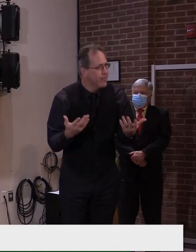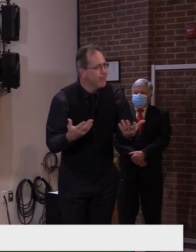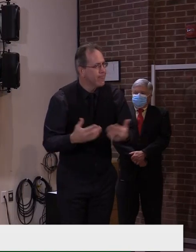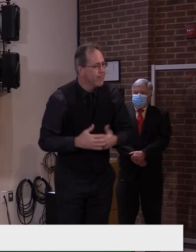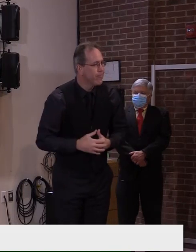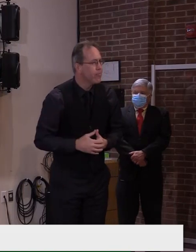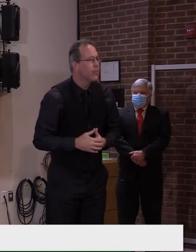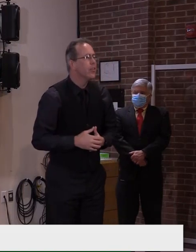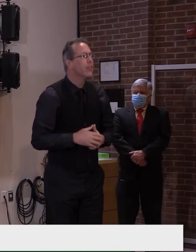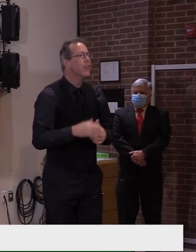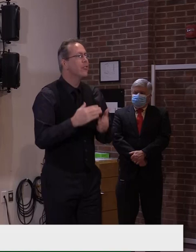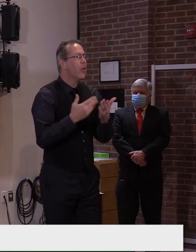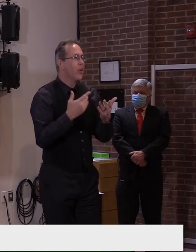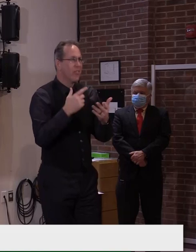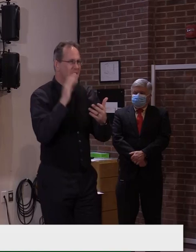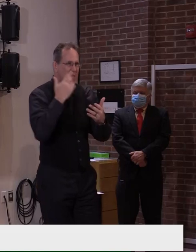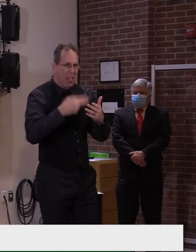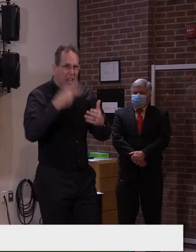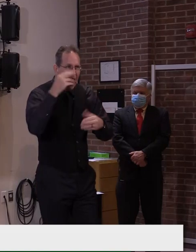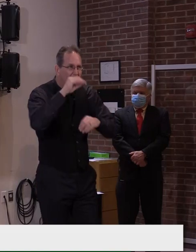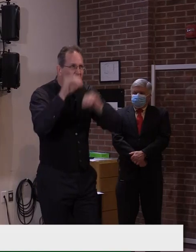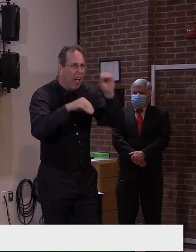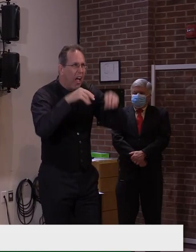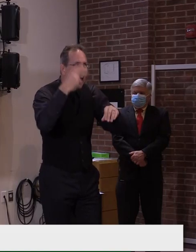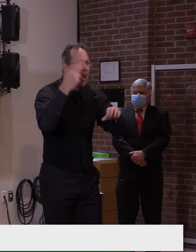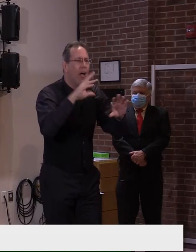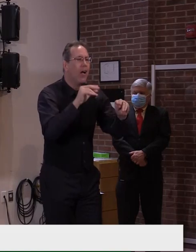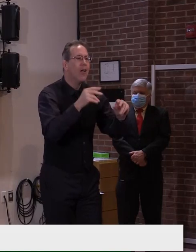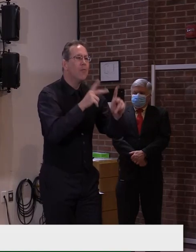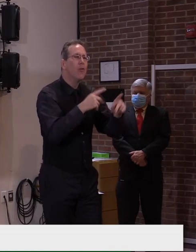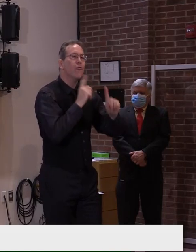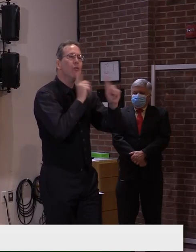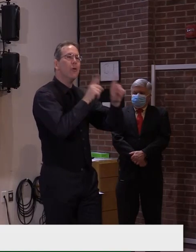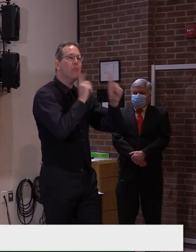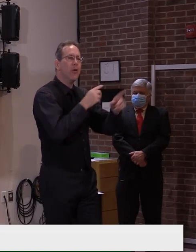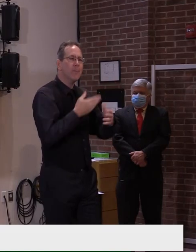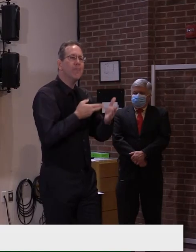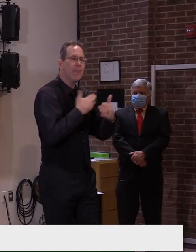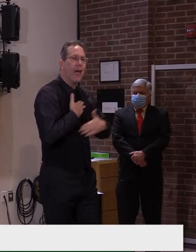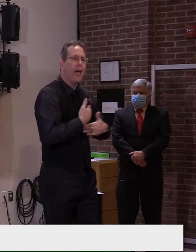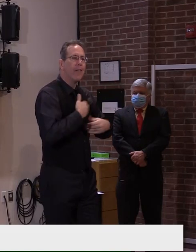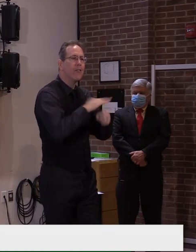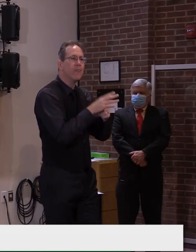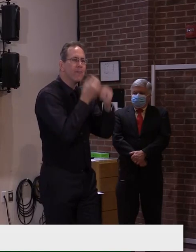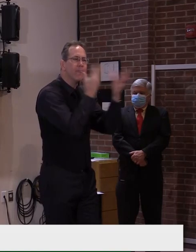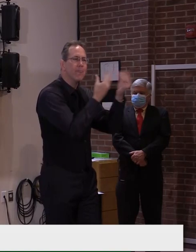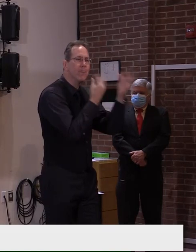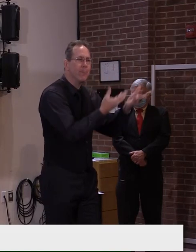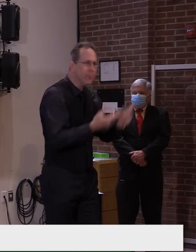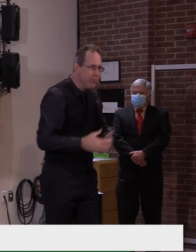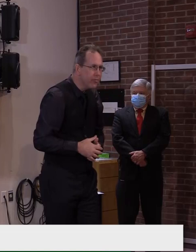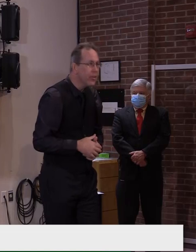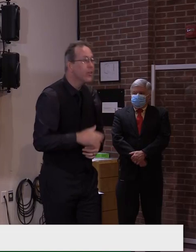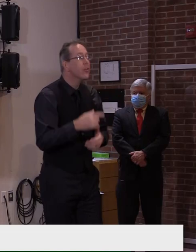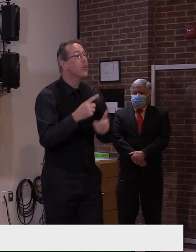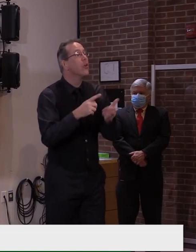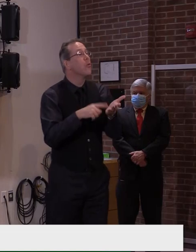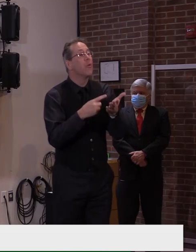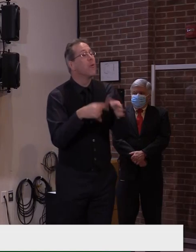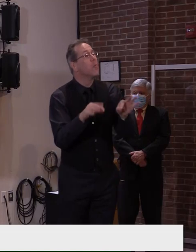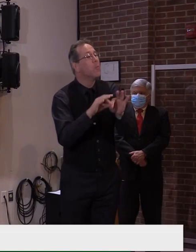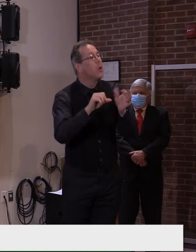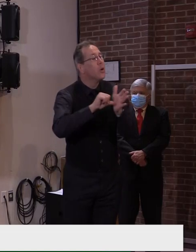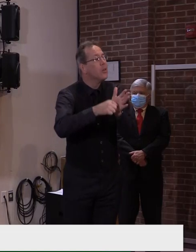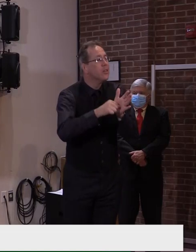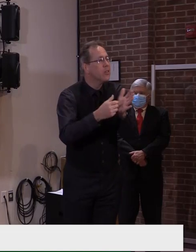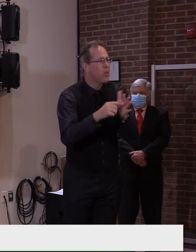governor said is somebody could make a decision because they had a rapid test and they knew the result. And unfortunately, I've heard